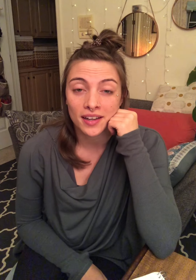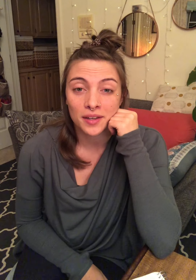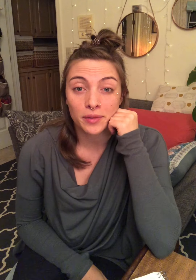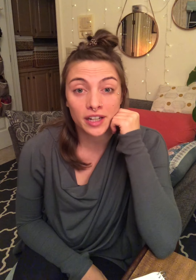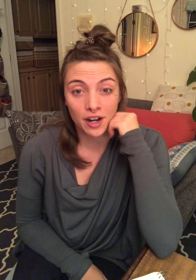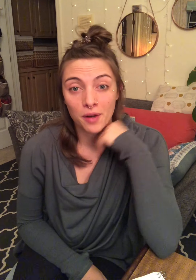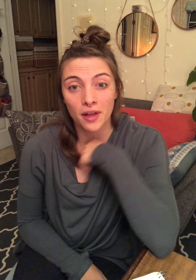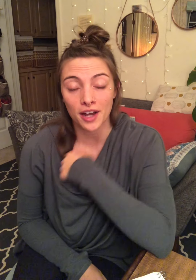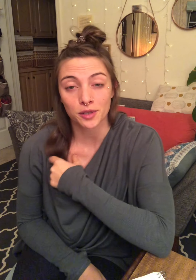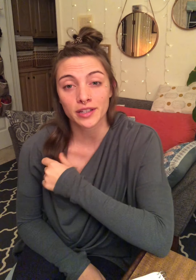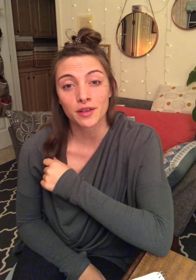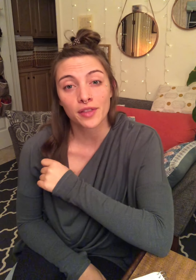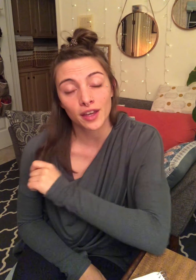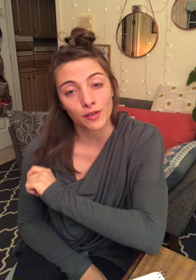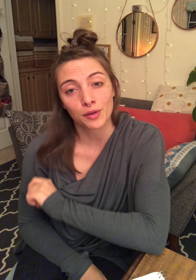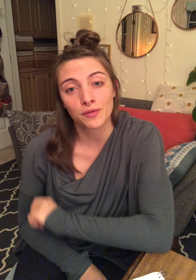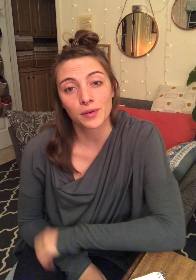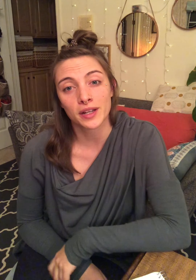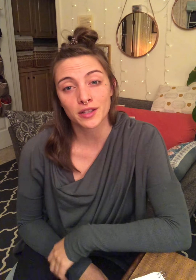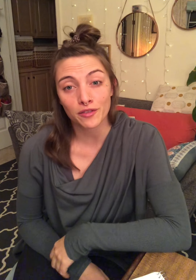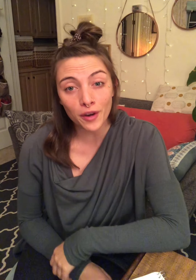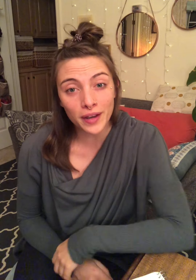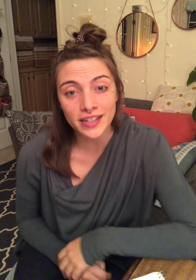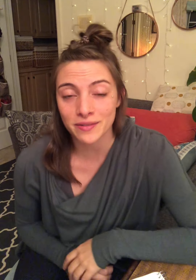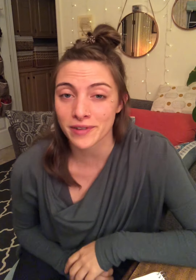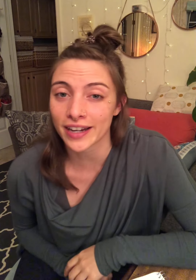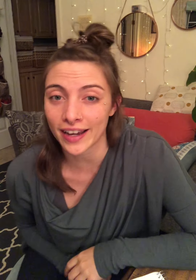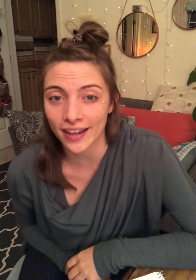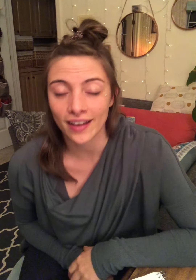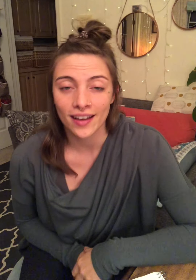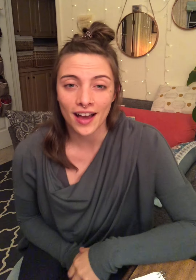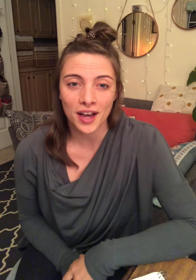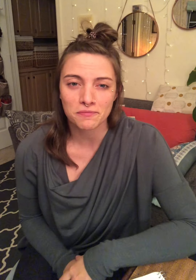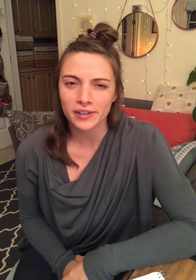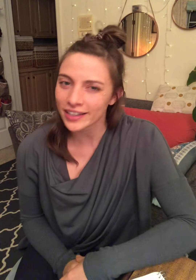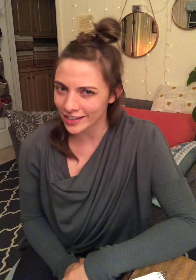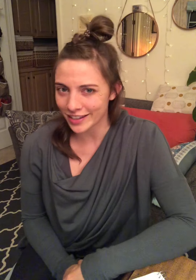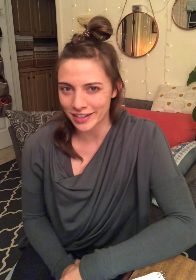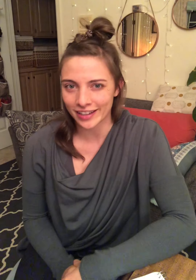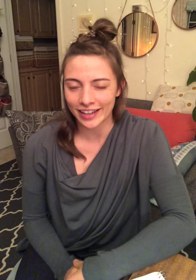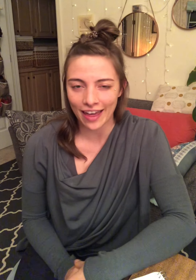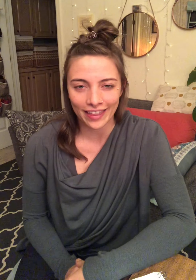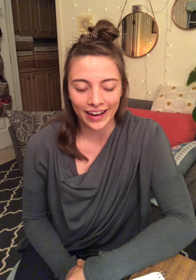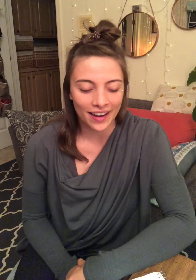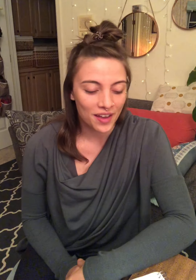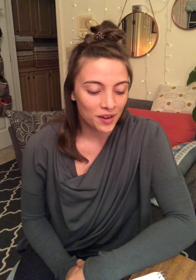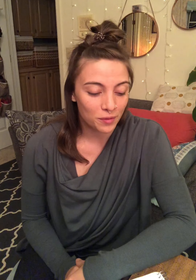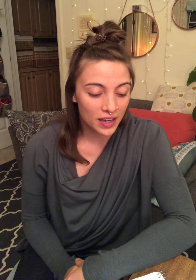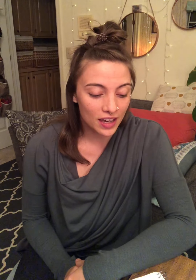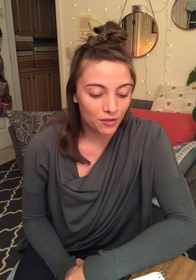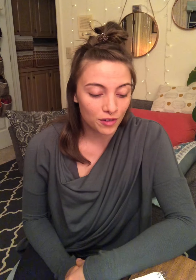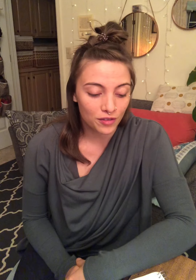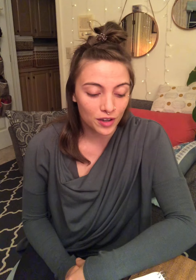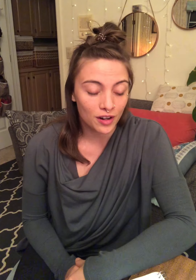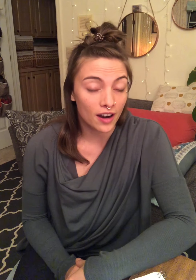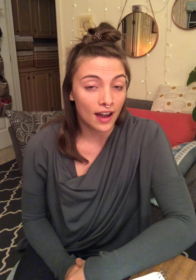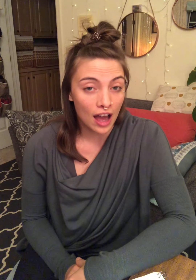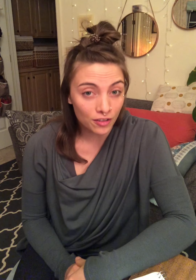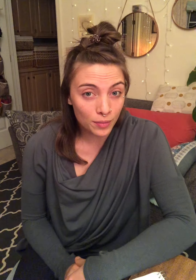Pretty incredible, actually. So thank you everyone for being so focused and working really diligently together. We reviewed our